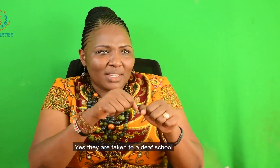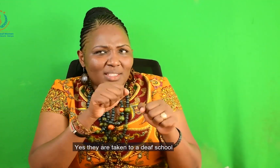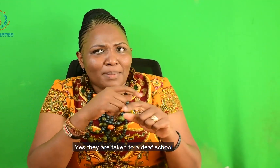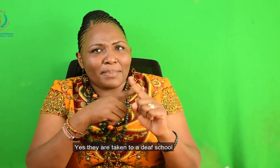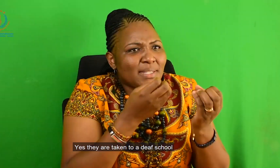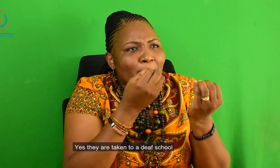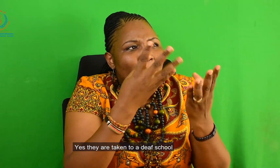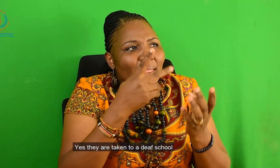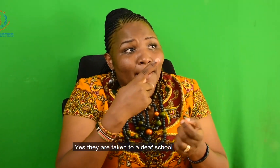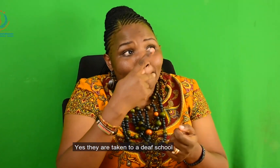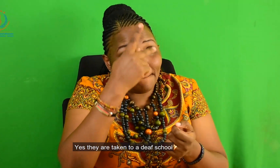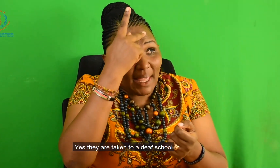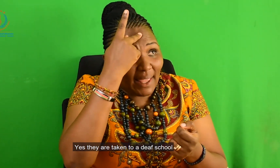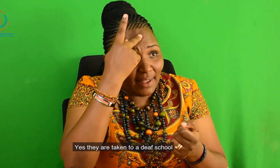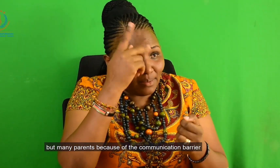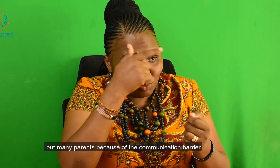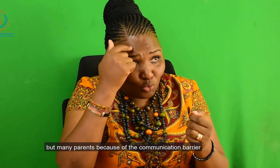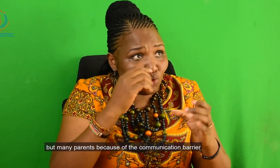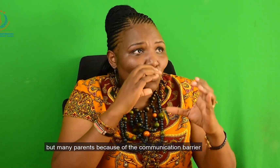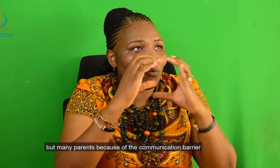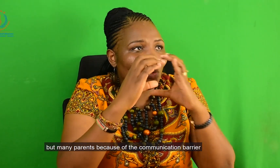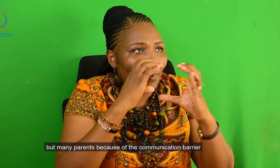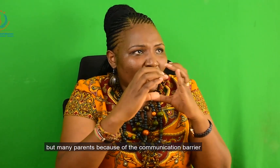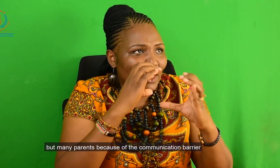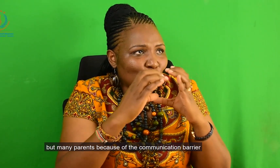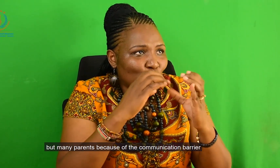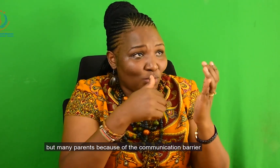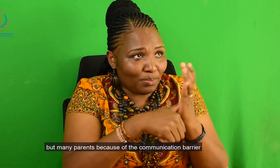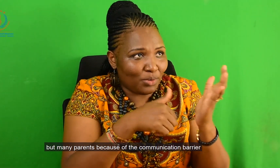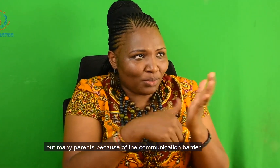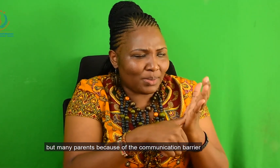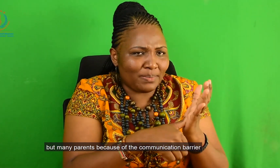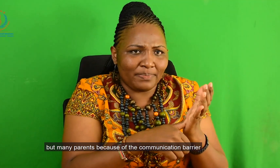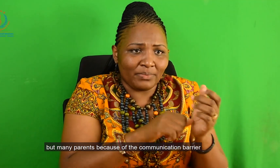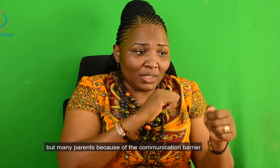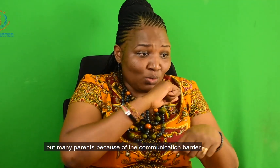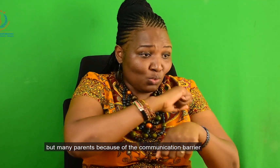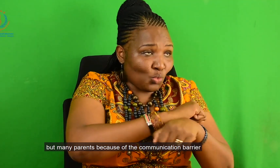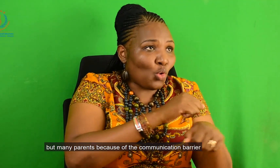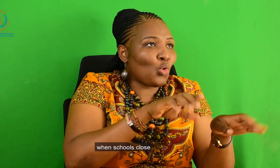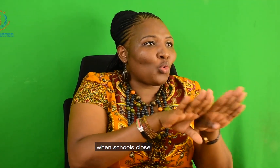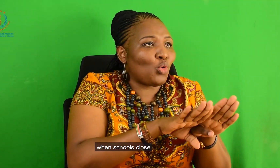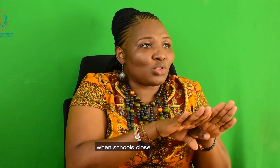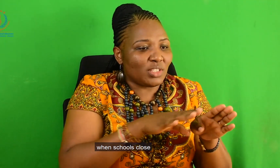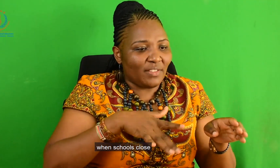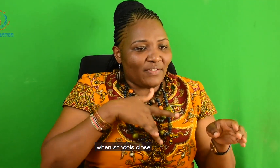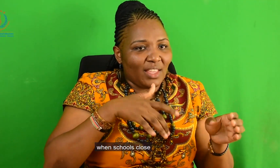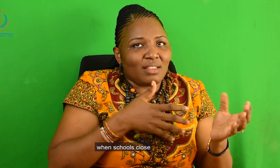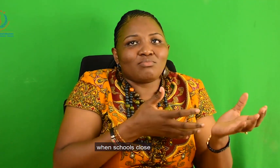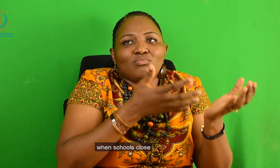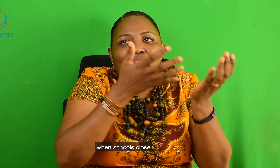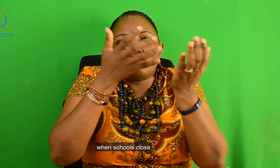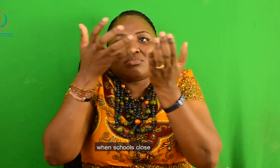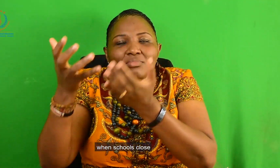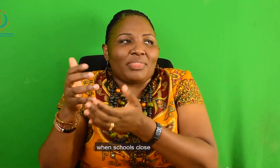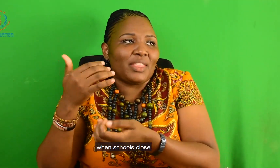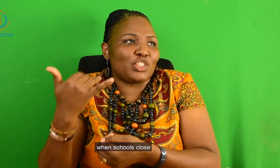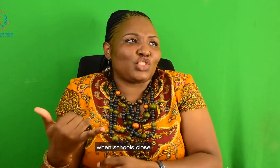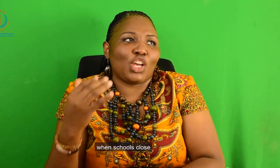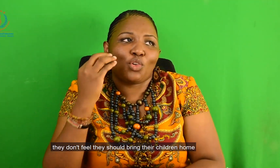Yes, they're taken to a deaf school, but many parents, because of the communication barrier, when the schools close for the holidays, they don't